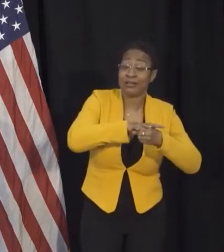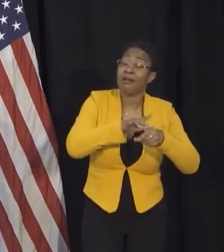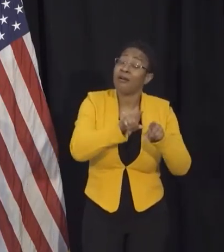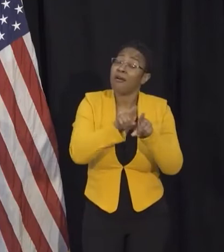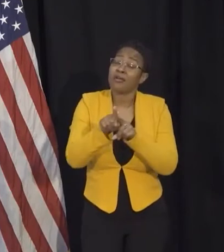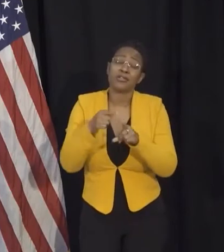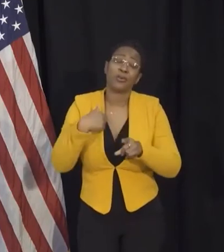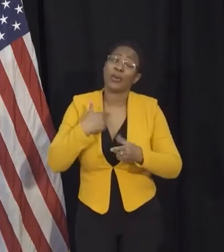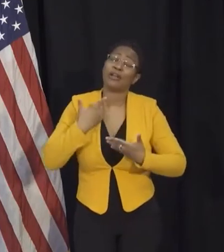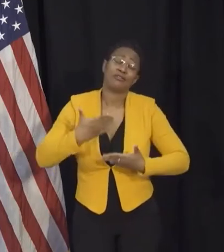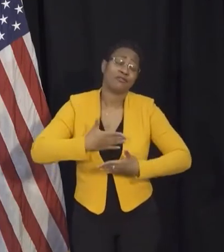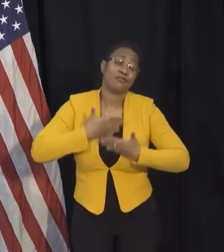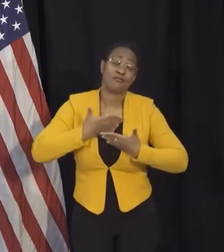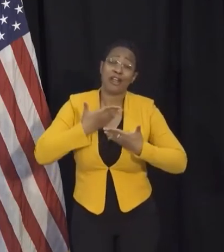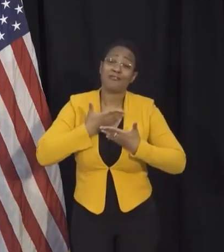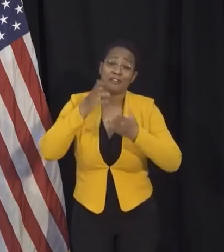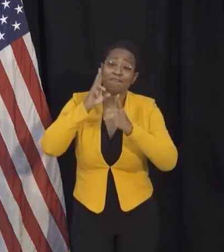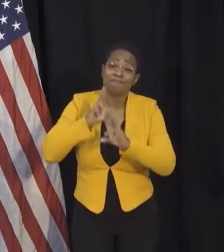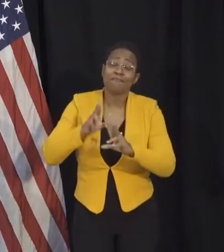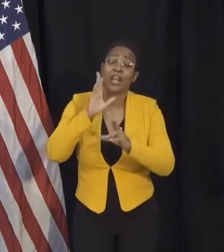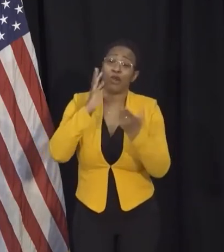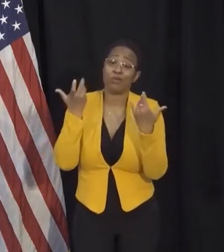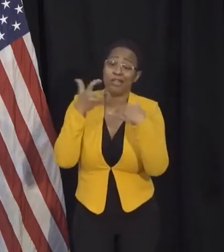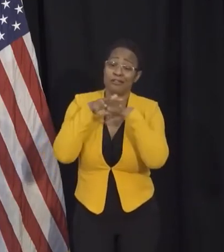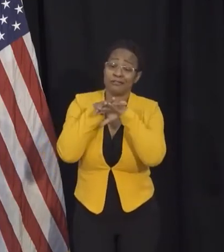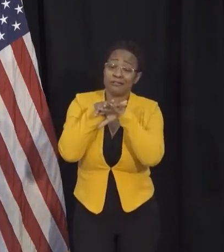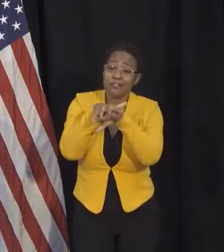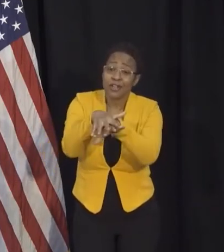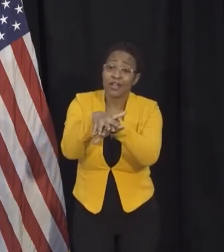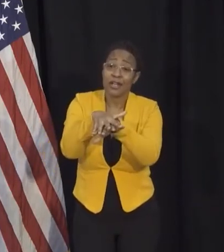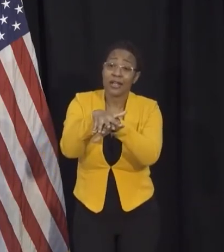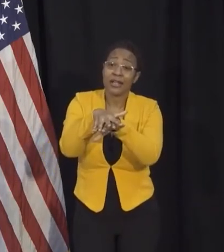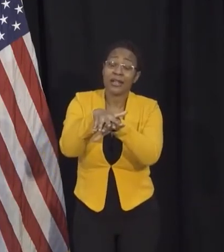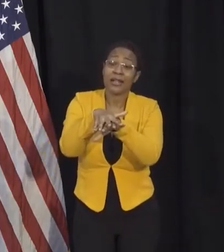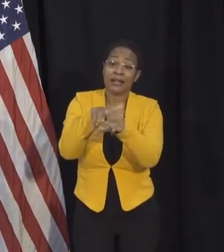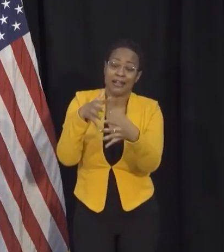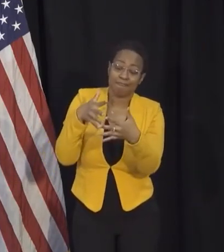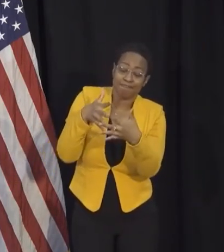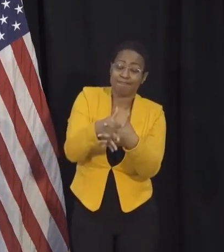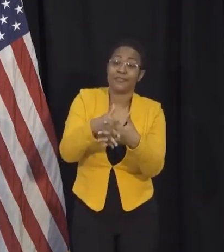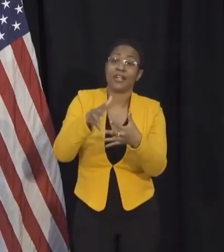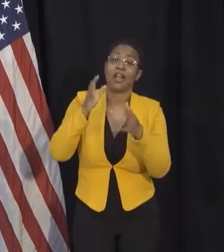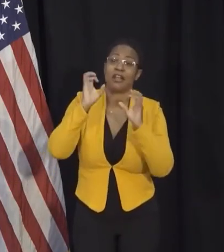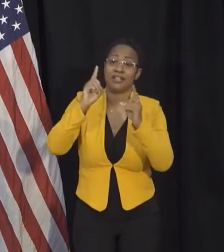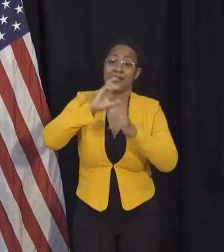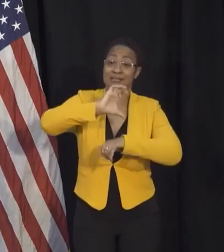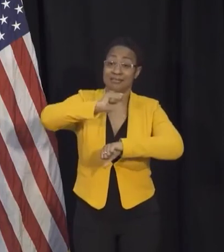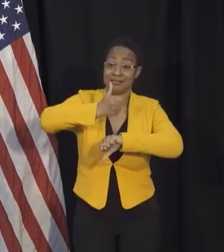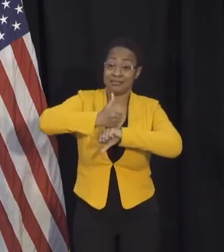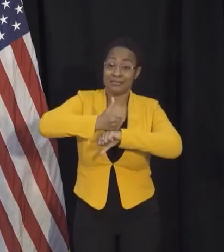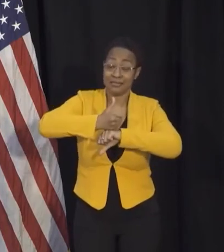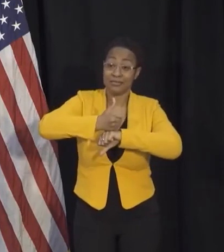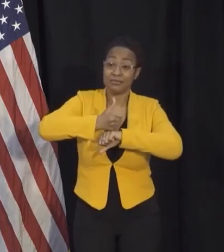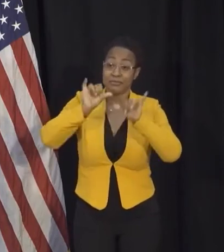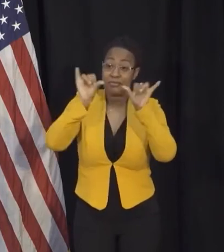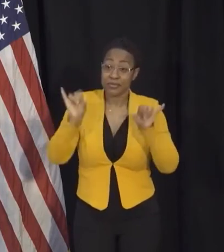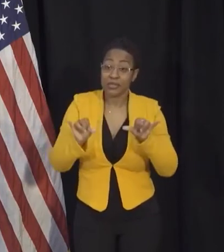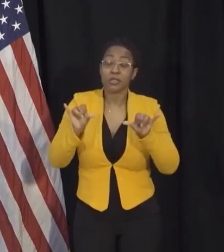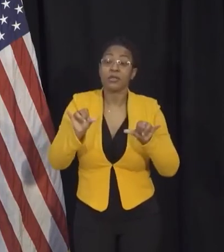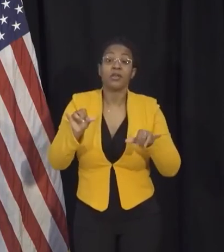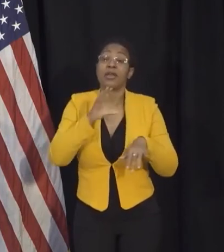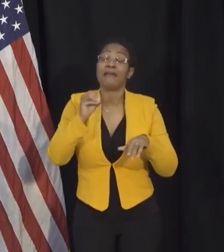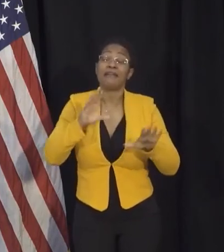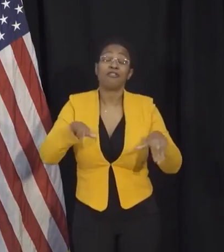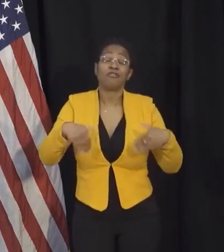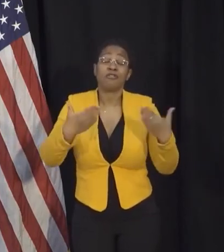And so we're really grateful that it is really going to be integrated into the education system, and that they're going to create